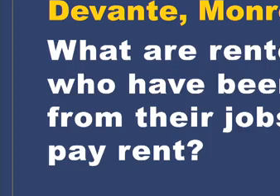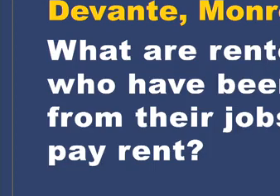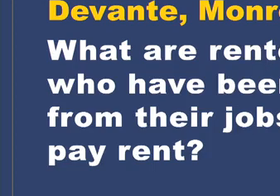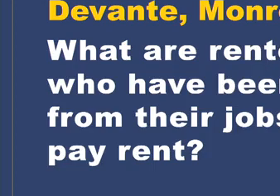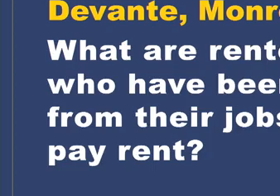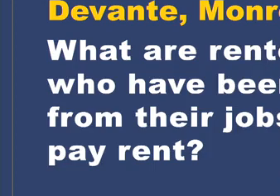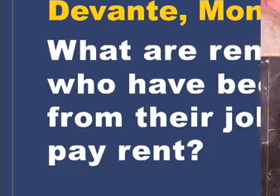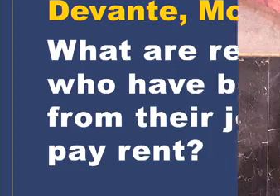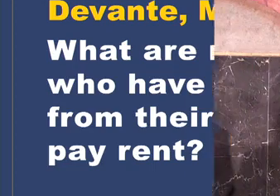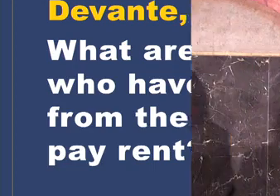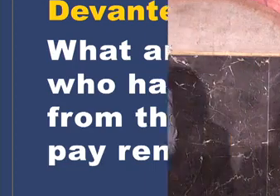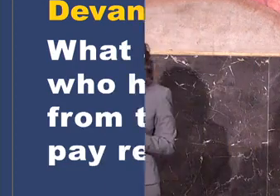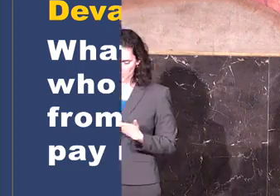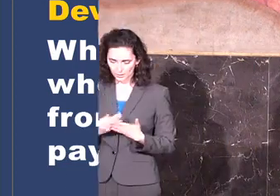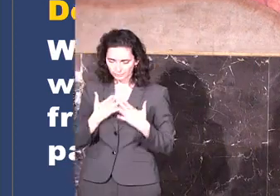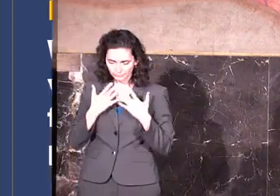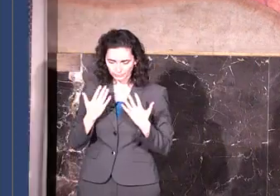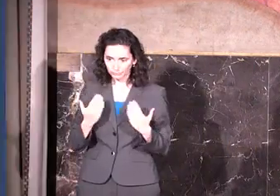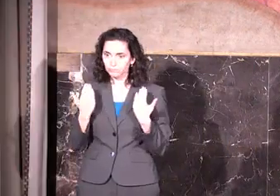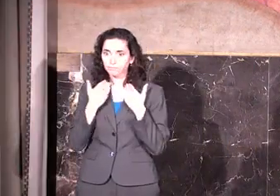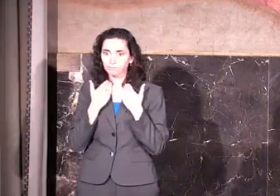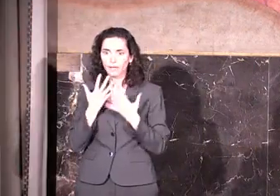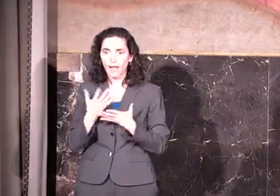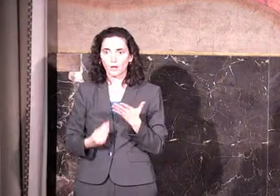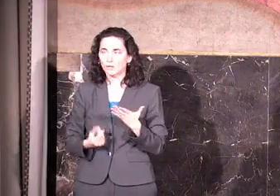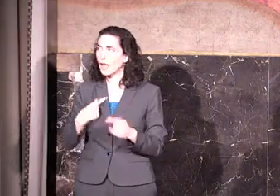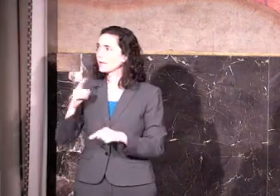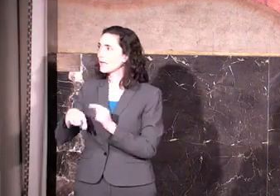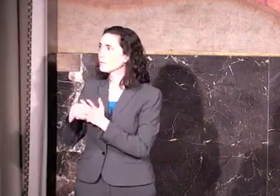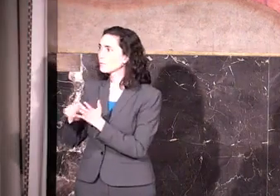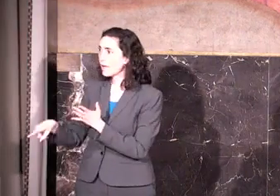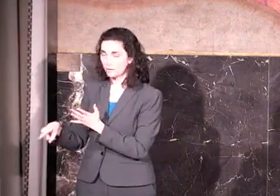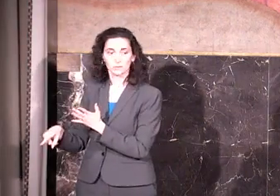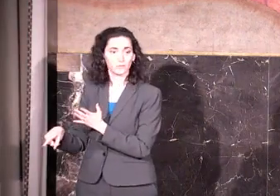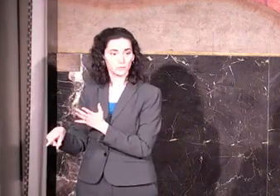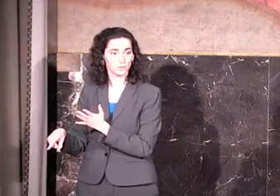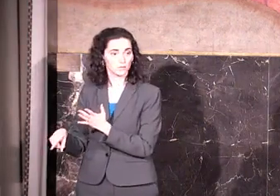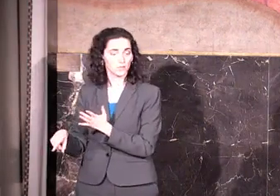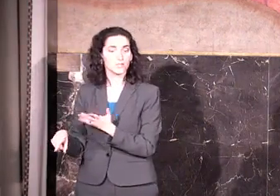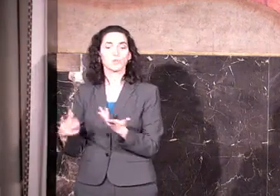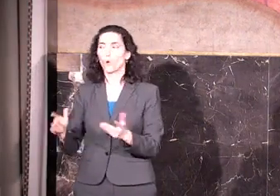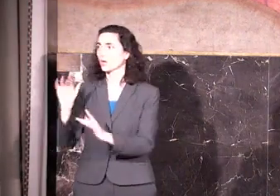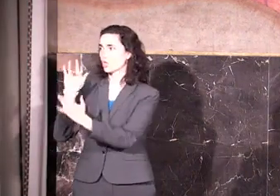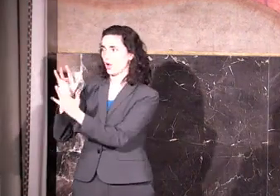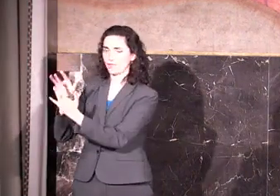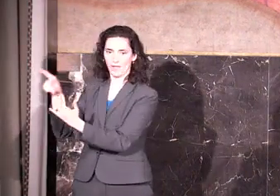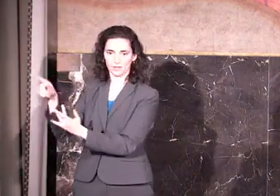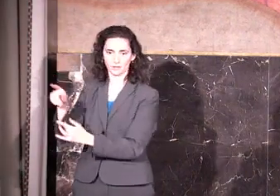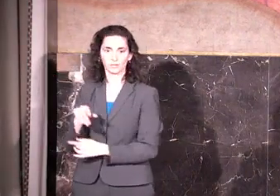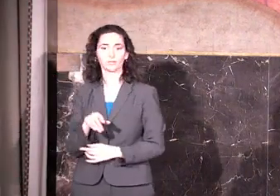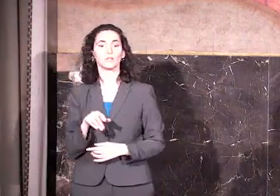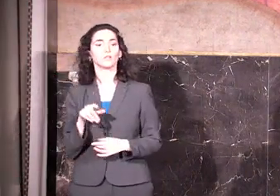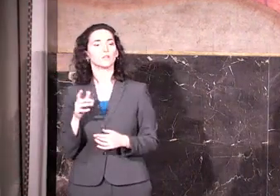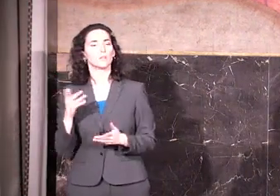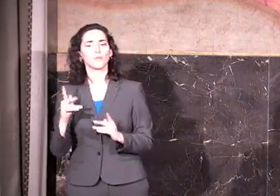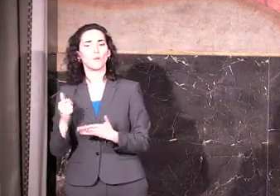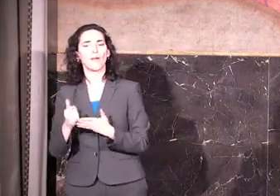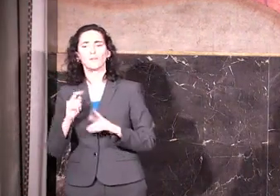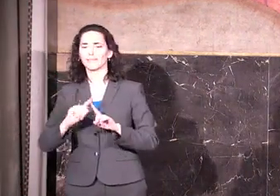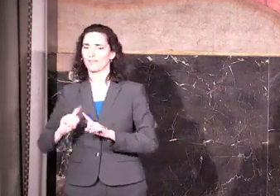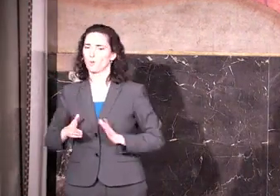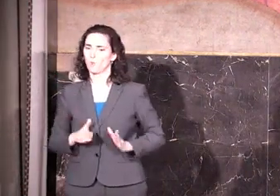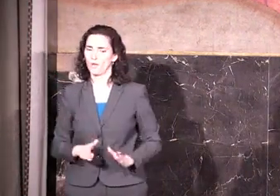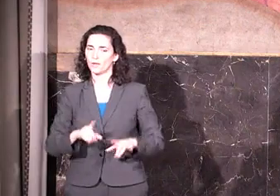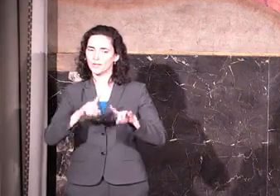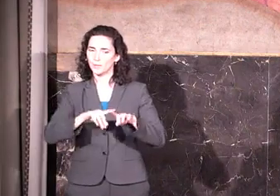realize you may not be able to pay all or any portion of your rent as it becomes due. Rent relief can come in several forms depending on